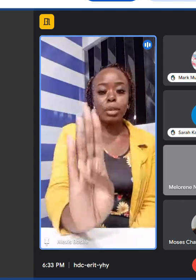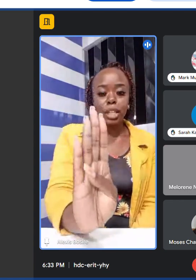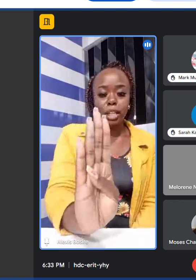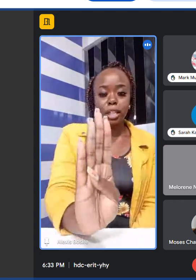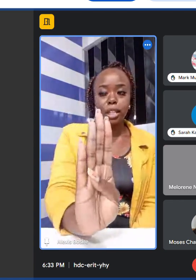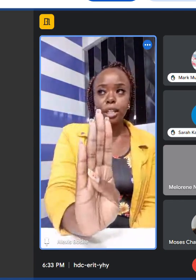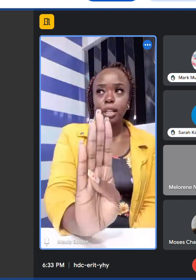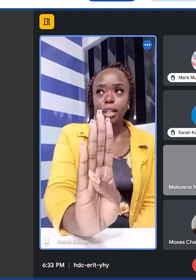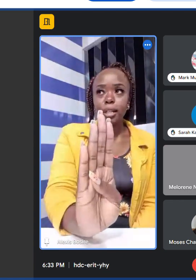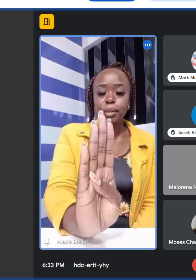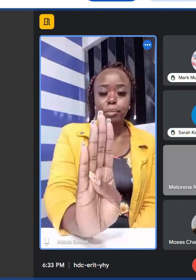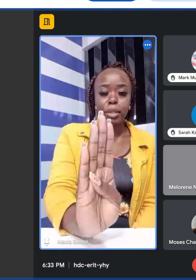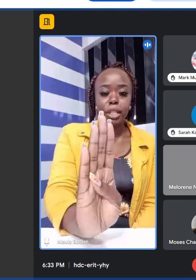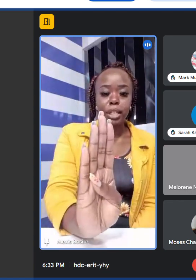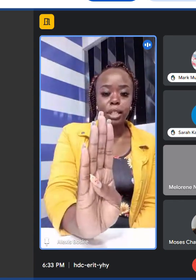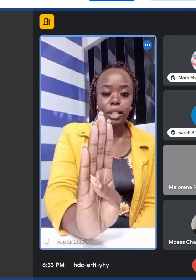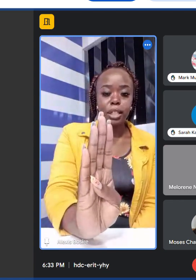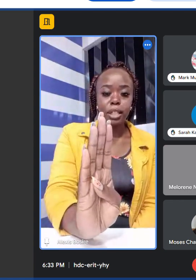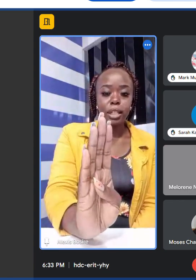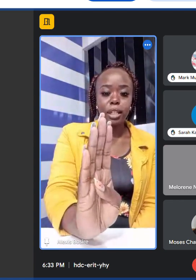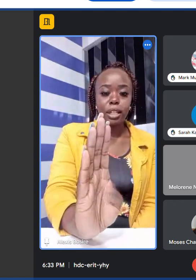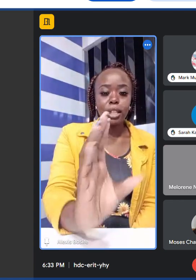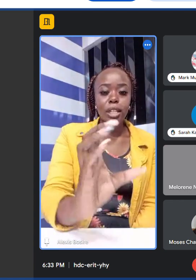then B,